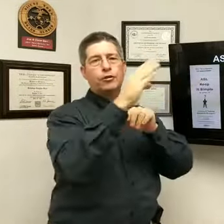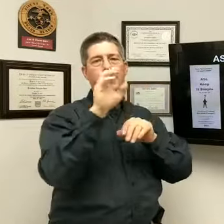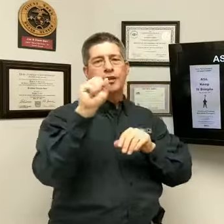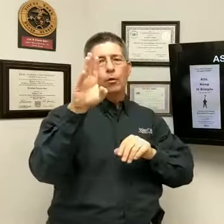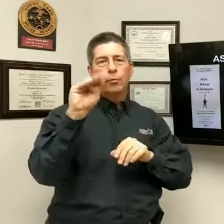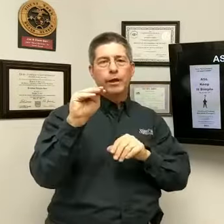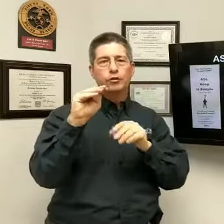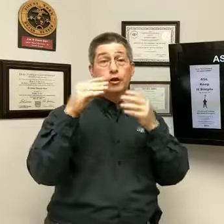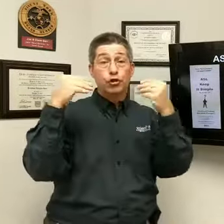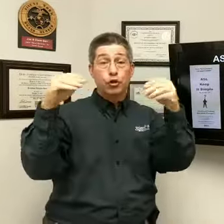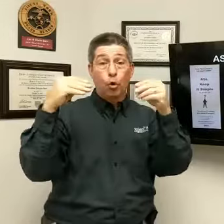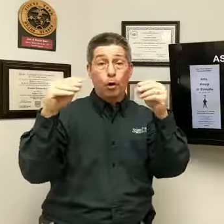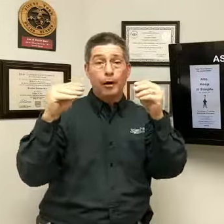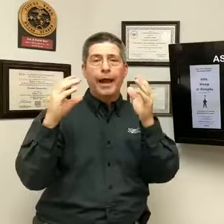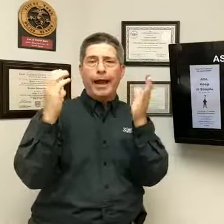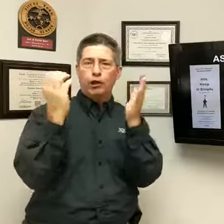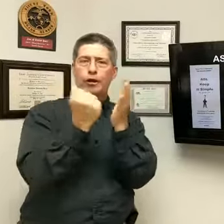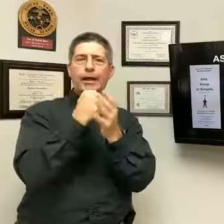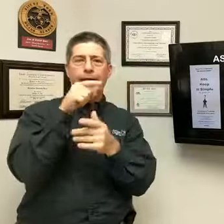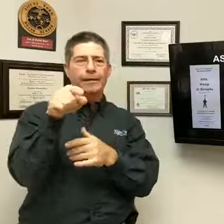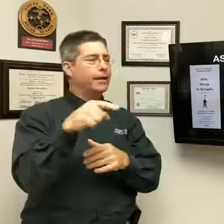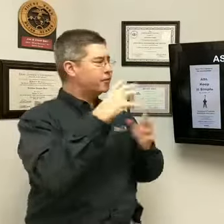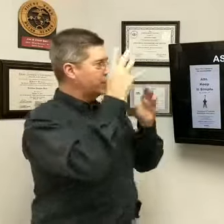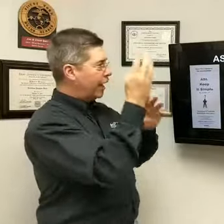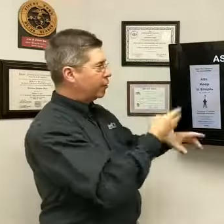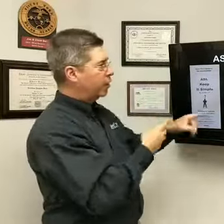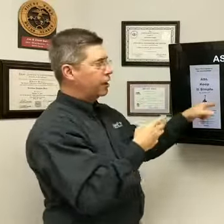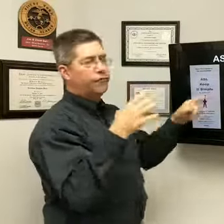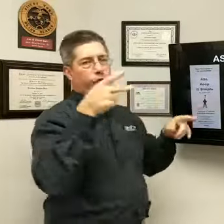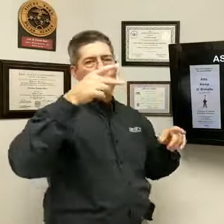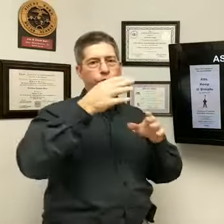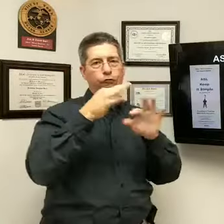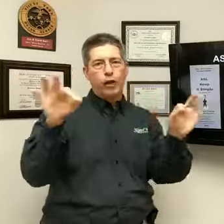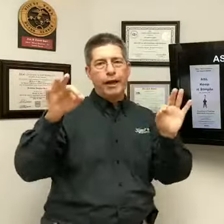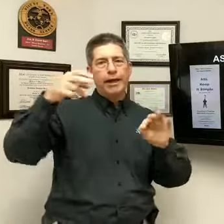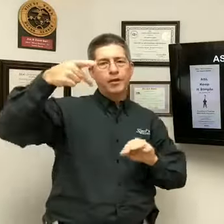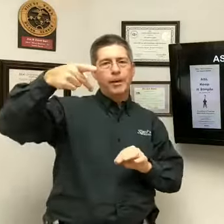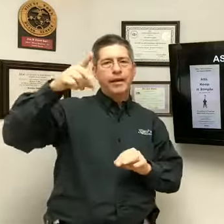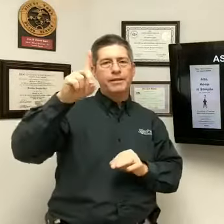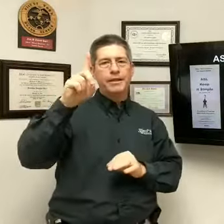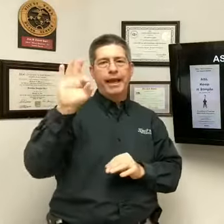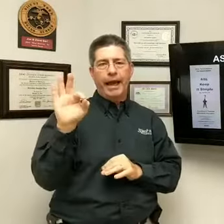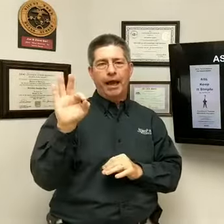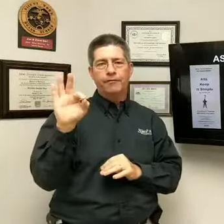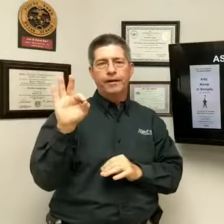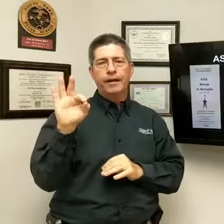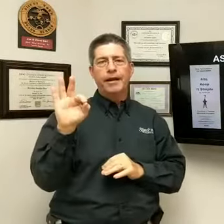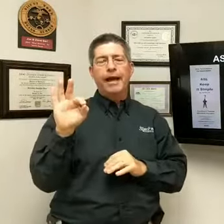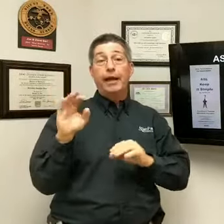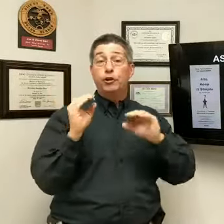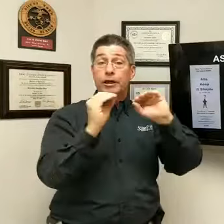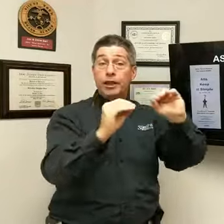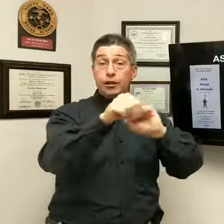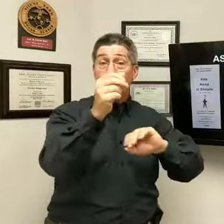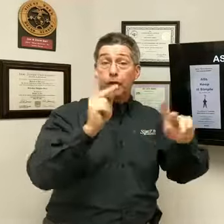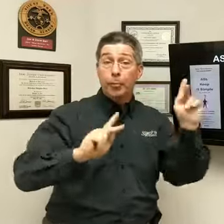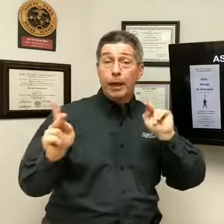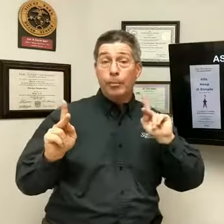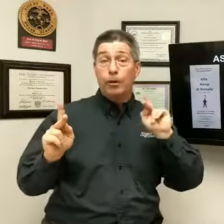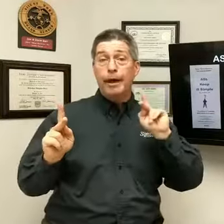Solid Word Ministries store, and you can get this, download it for free as a PDF, and you can teach other people, and you